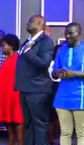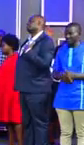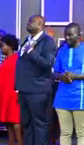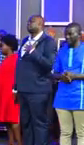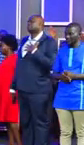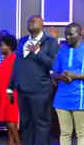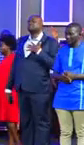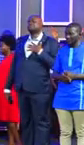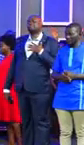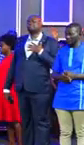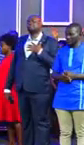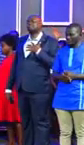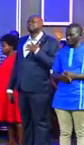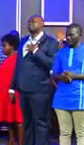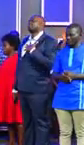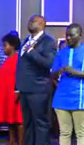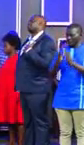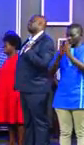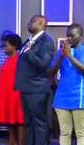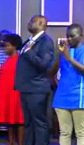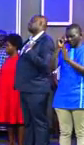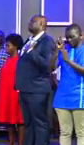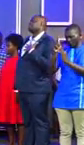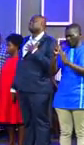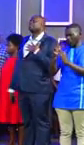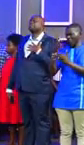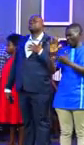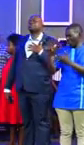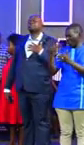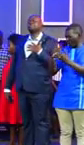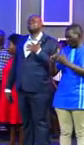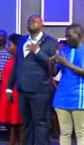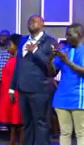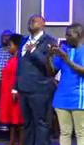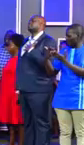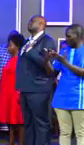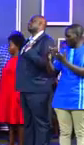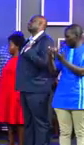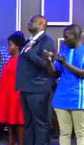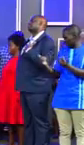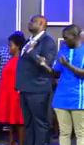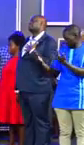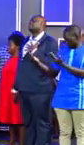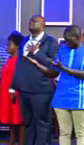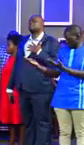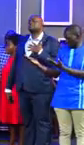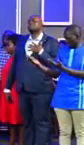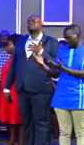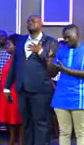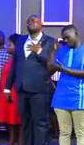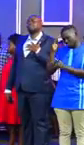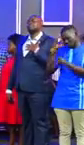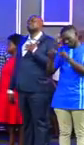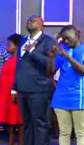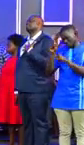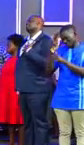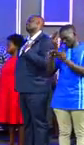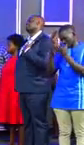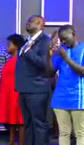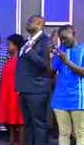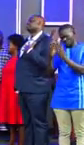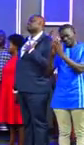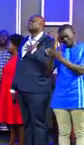mukama baganda b'omwana ono baina bye bakumanyiko baina ko kubakuina ko bujulizi baina sala ze